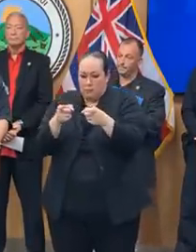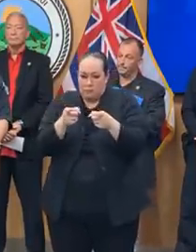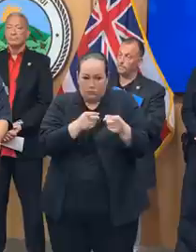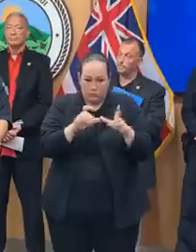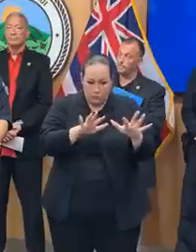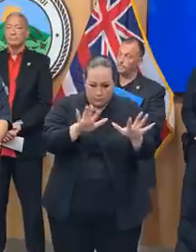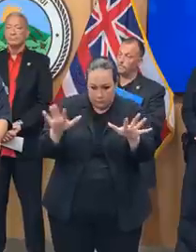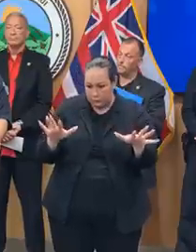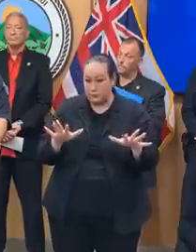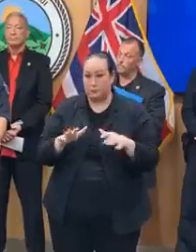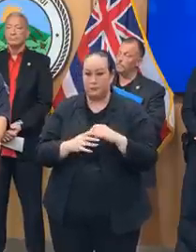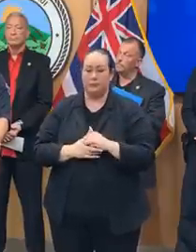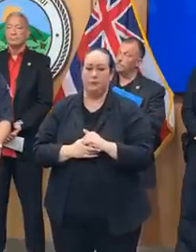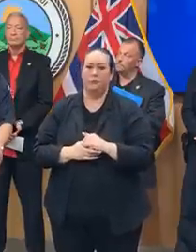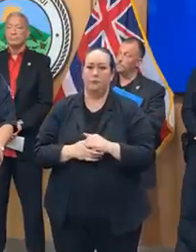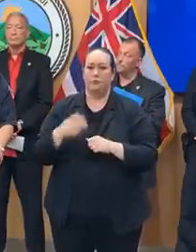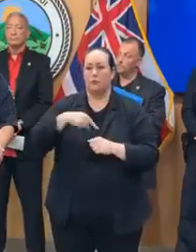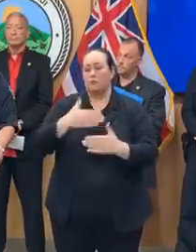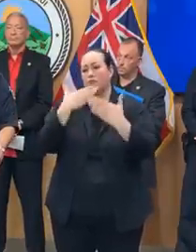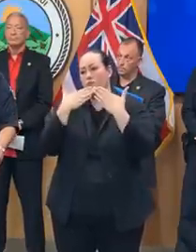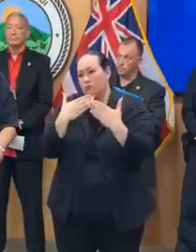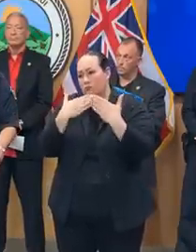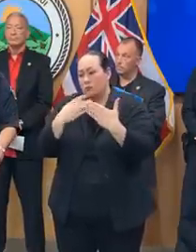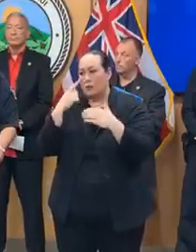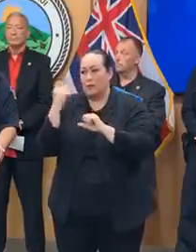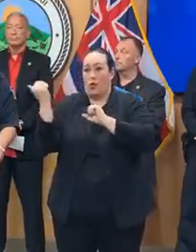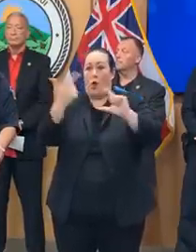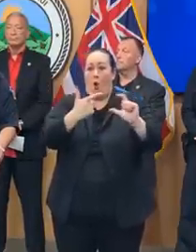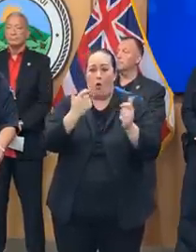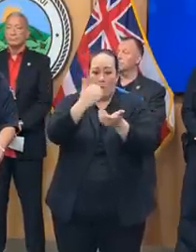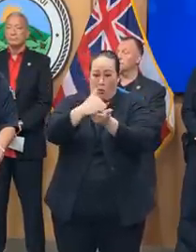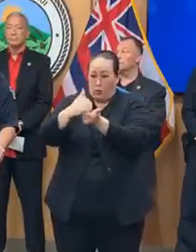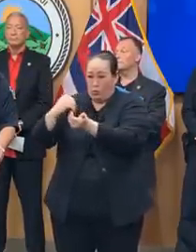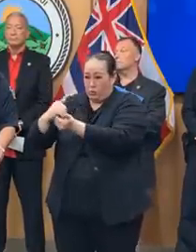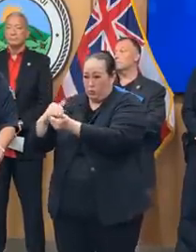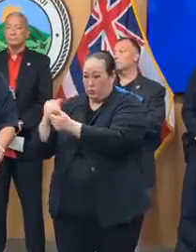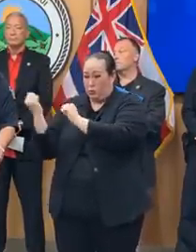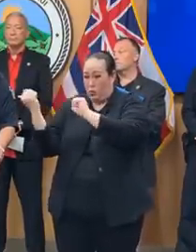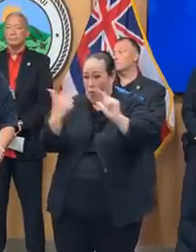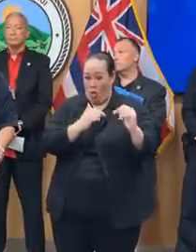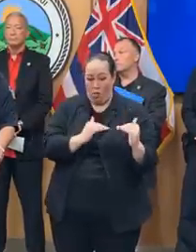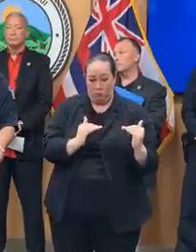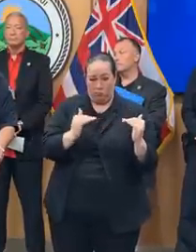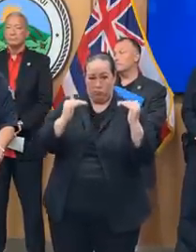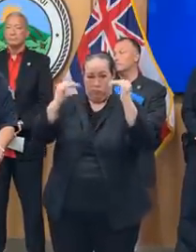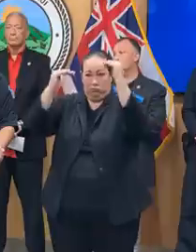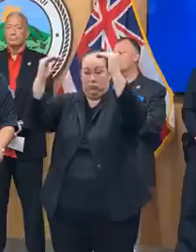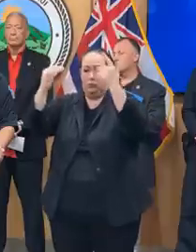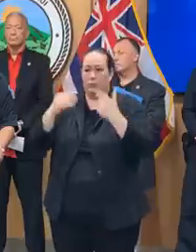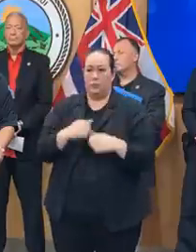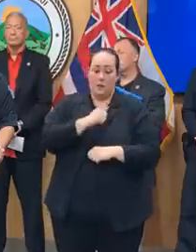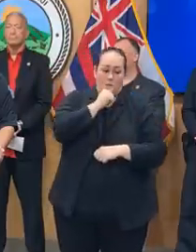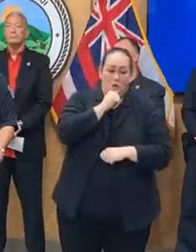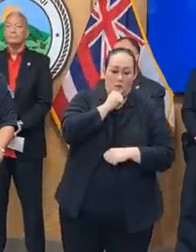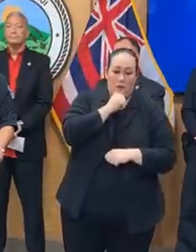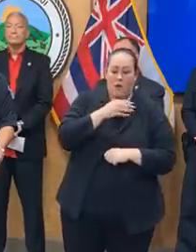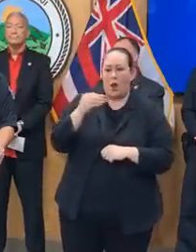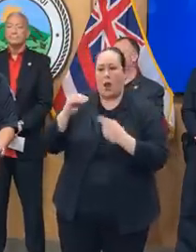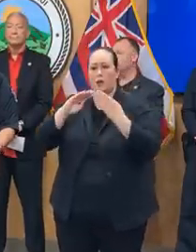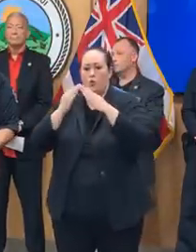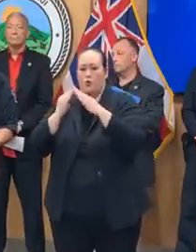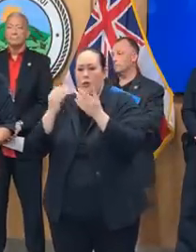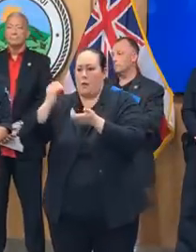profoundly thankful for the efforts and assistance of all participating partners at all levels of government, along with our private sector and